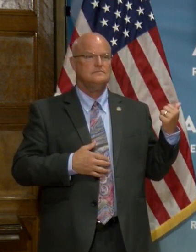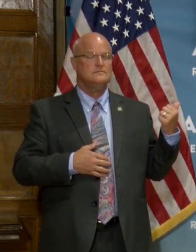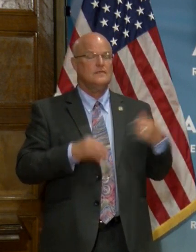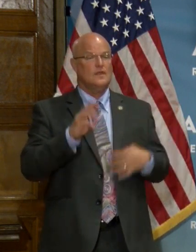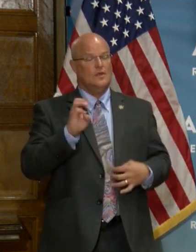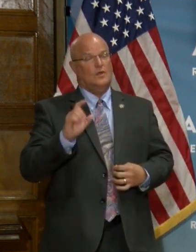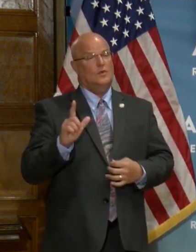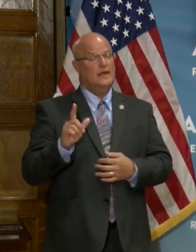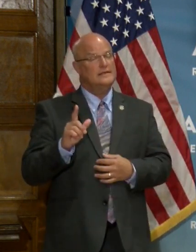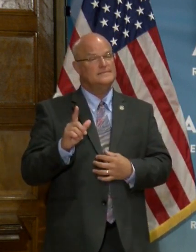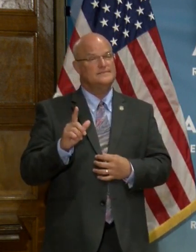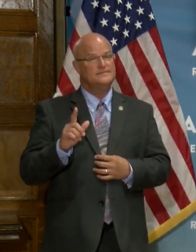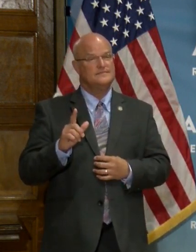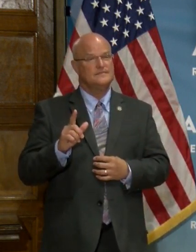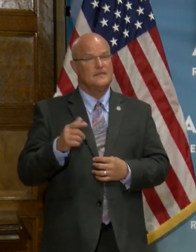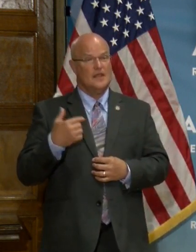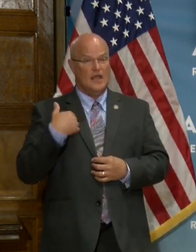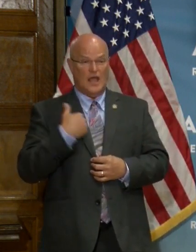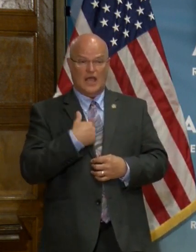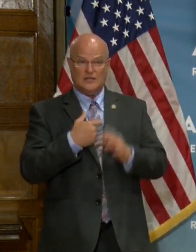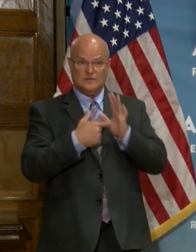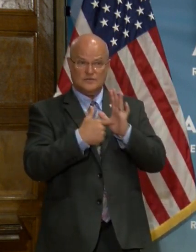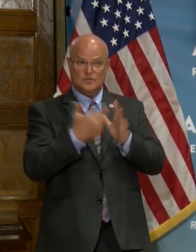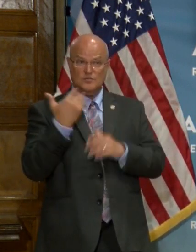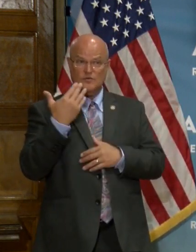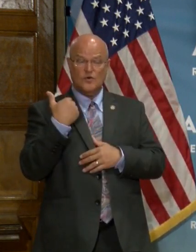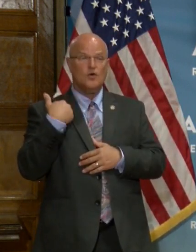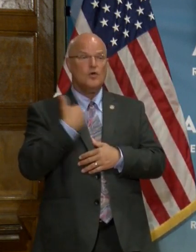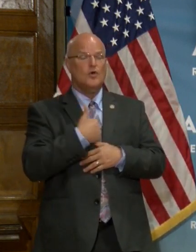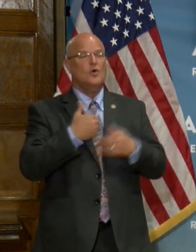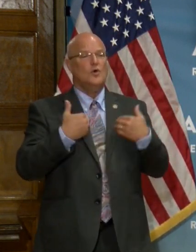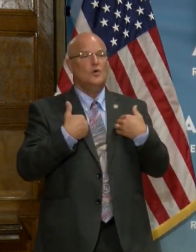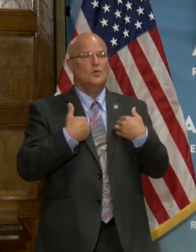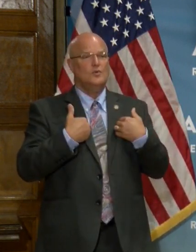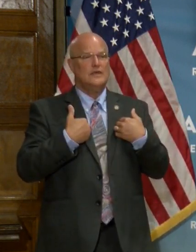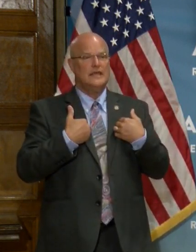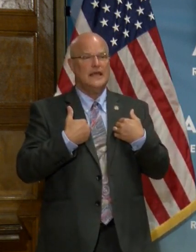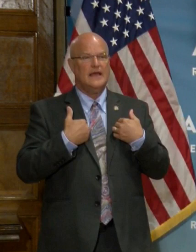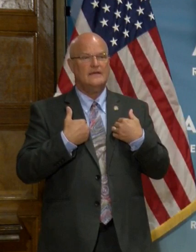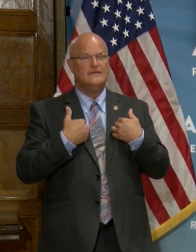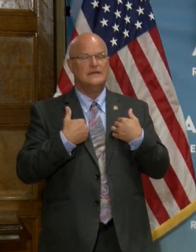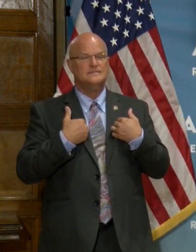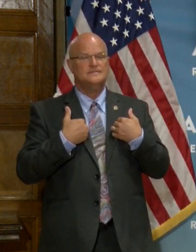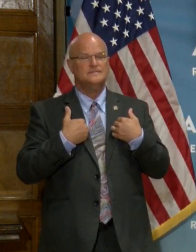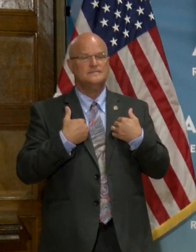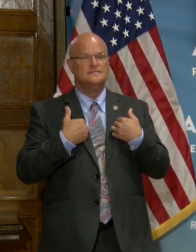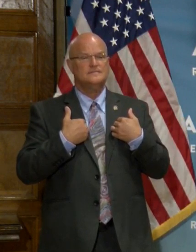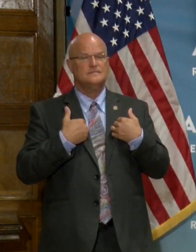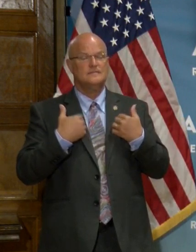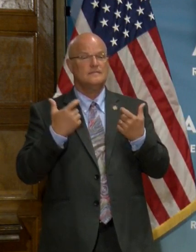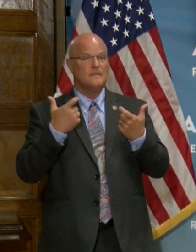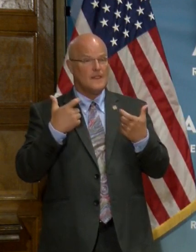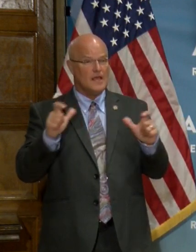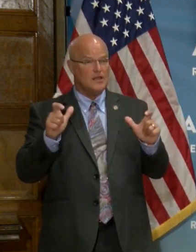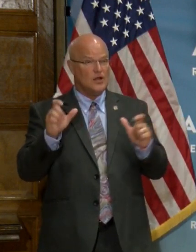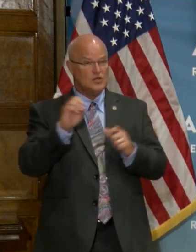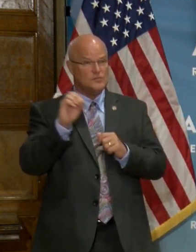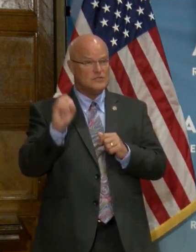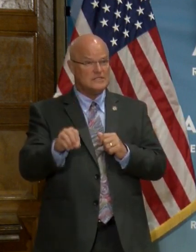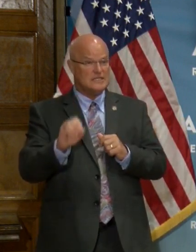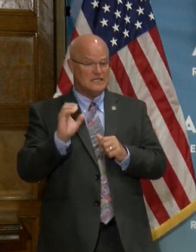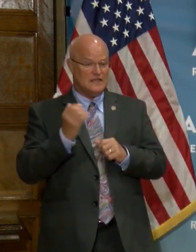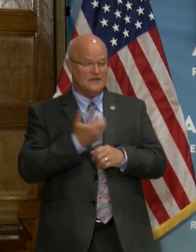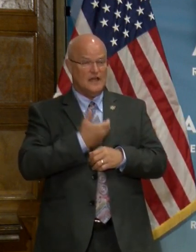Well, as we've pointed out before, we have a large percent of